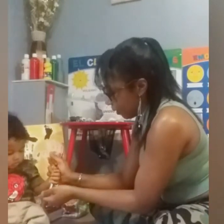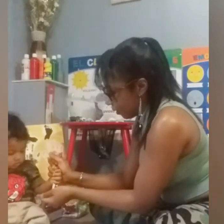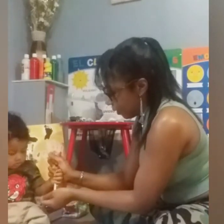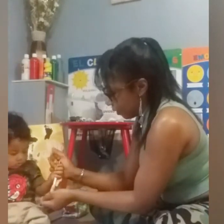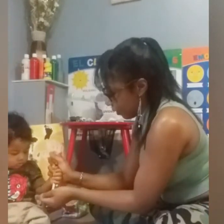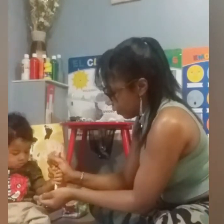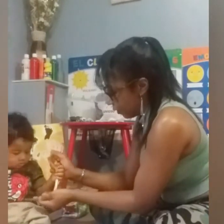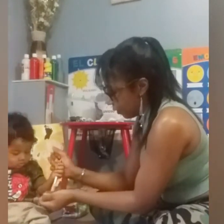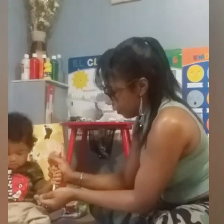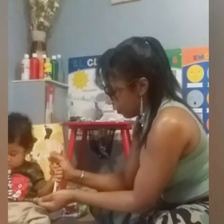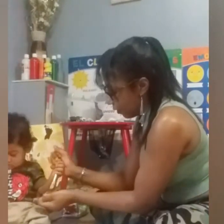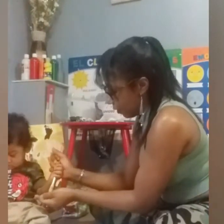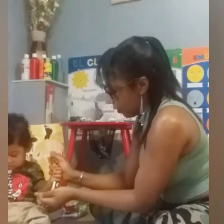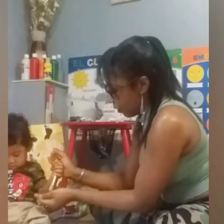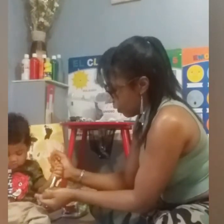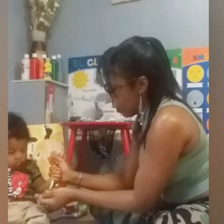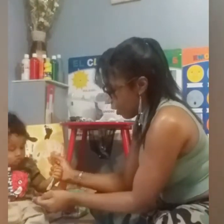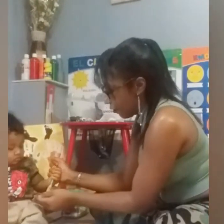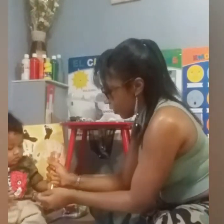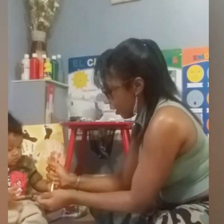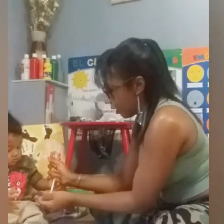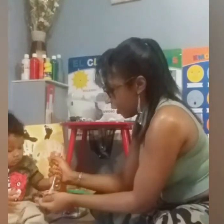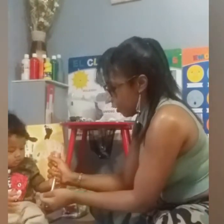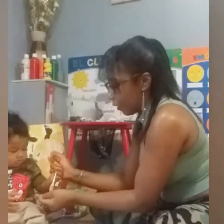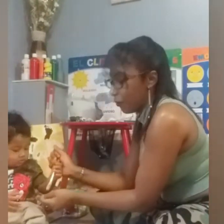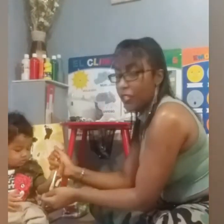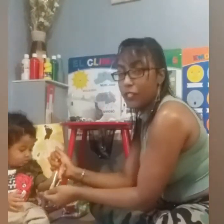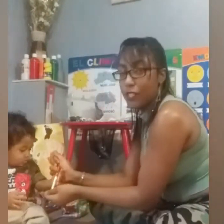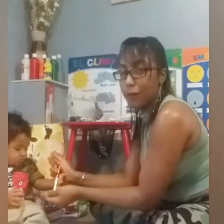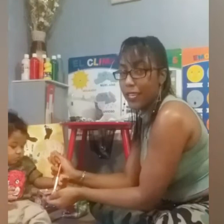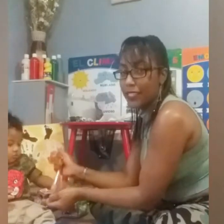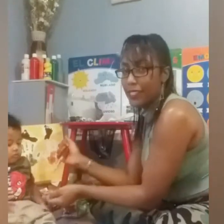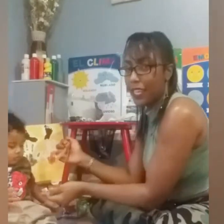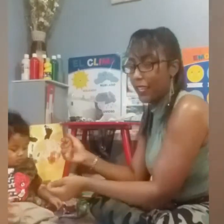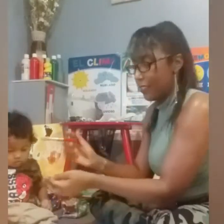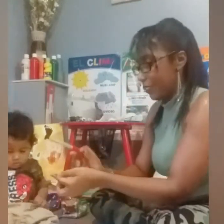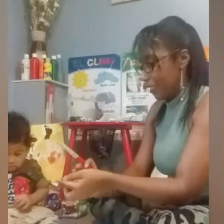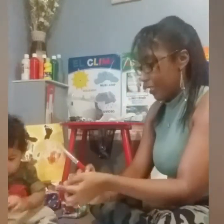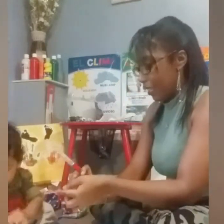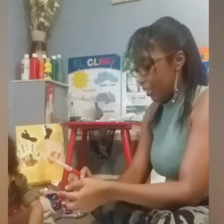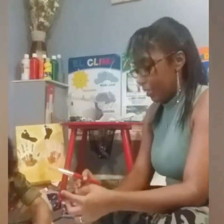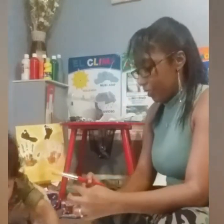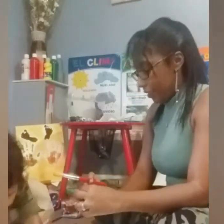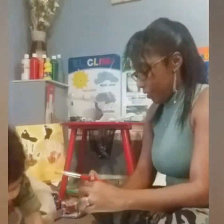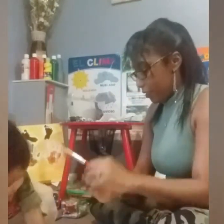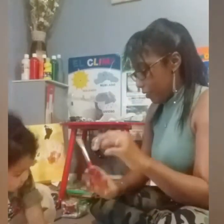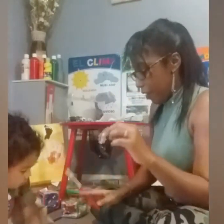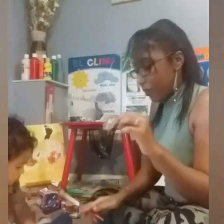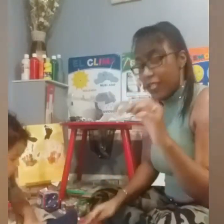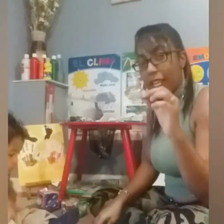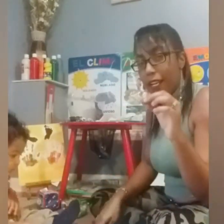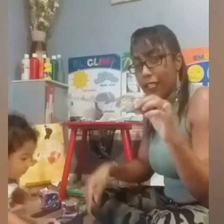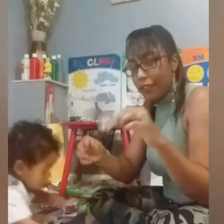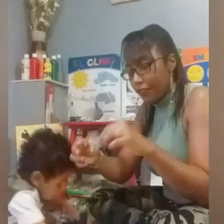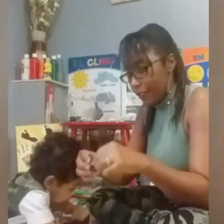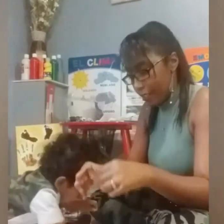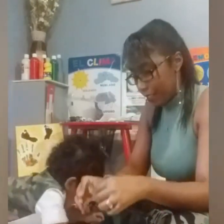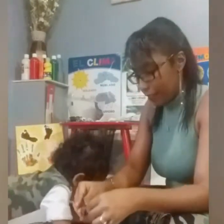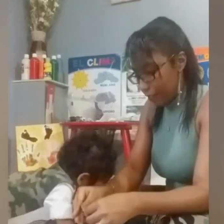painting. Not on your hand, yeah. He's used to painting his hand. Okay? So now we take our leaf, turn it